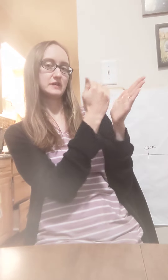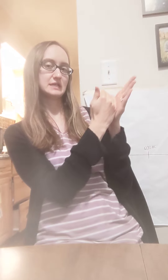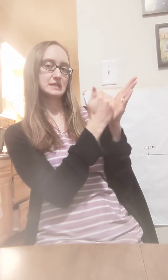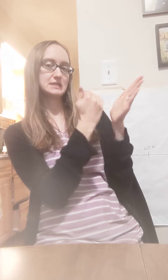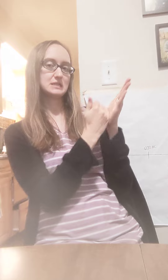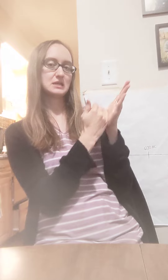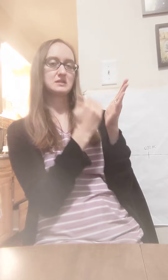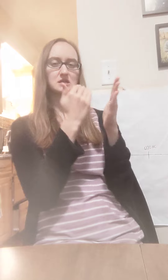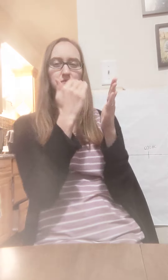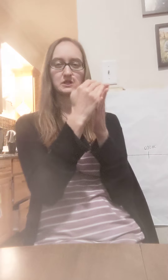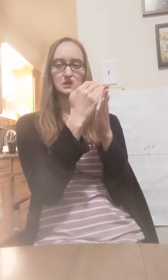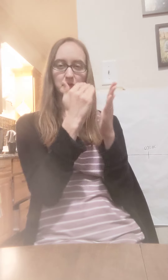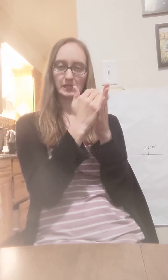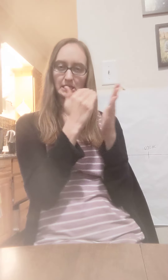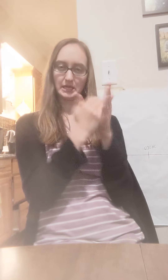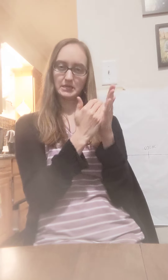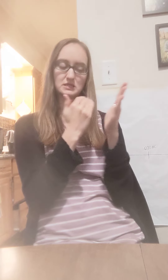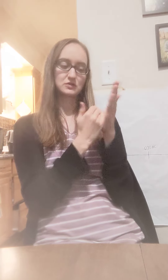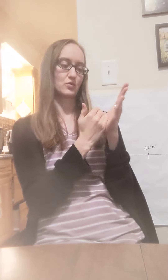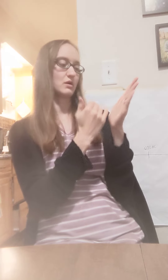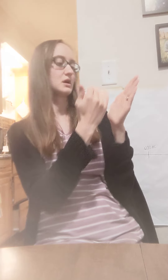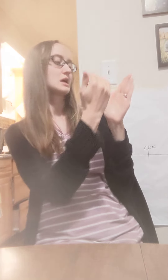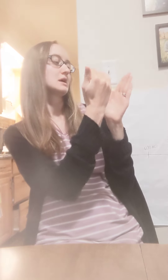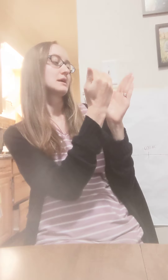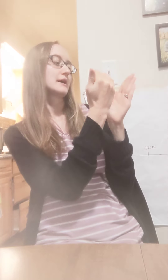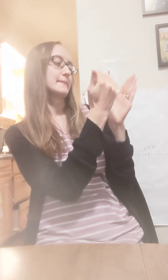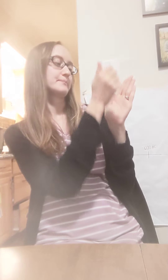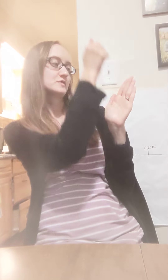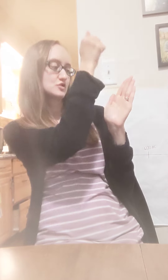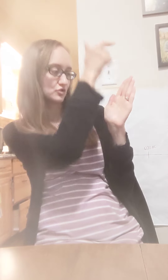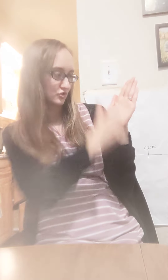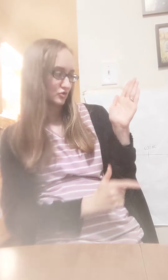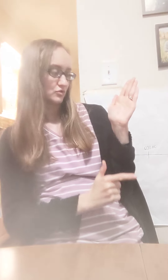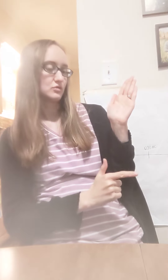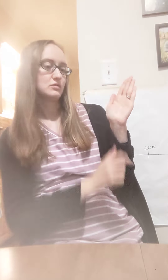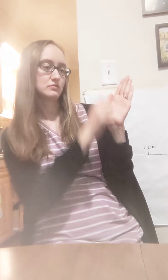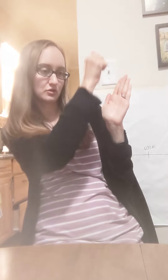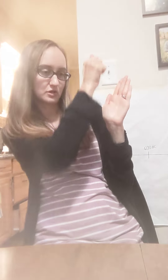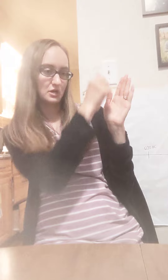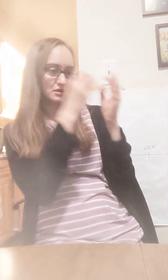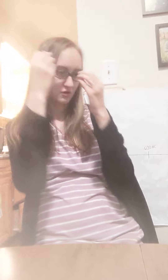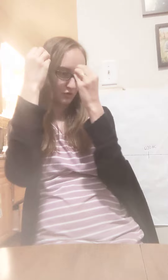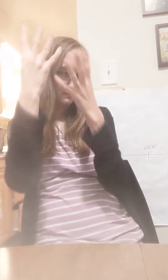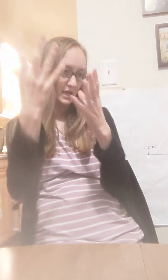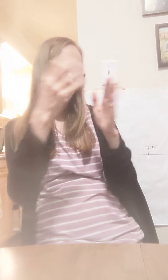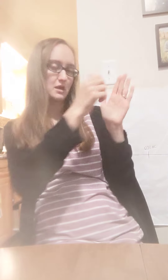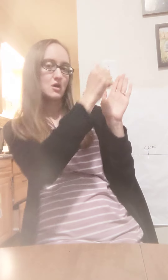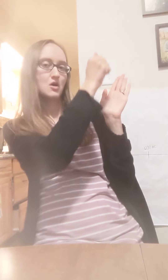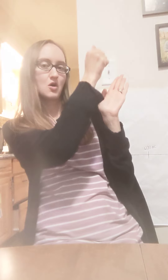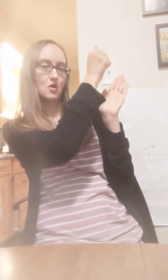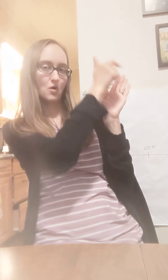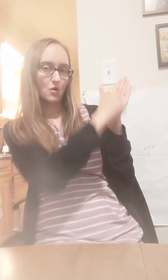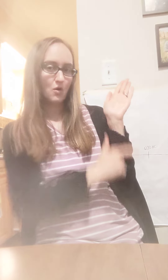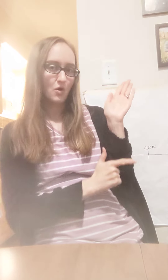that's listed, this can, this can be like list, or, um, so you're, you're going to obey all